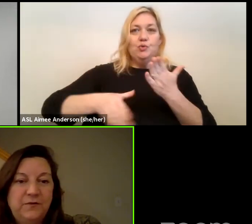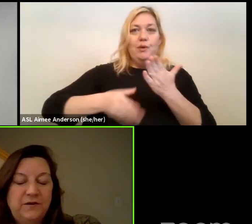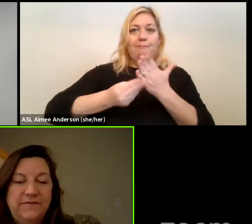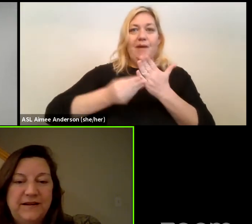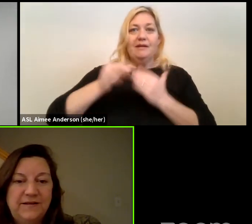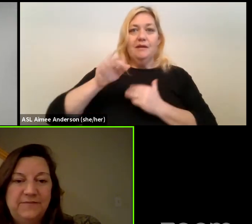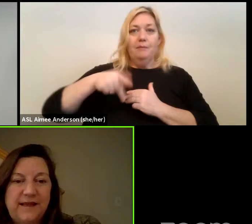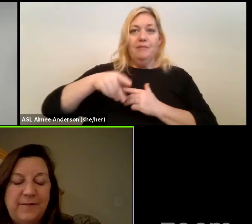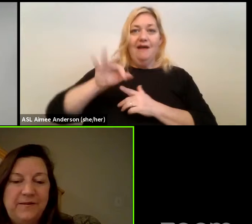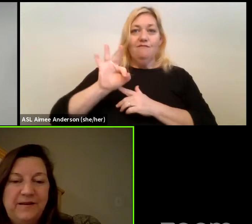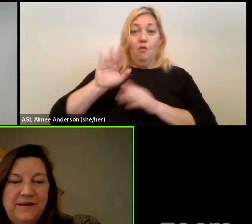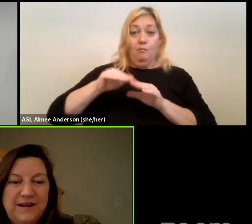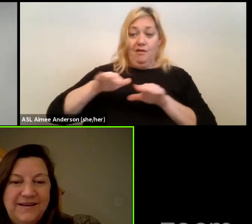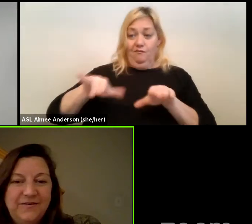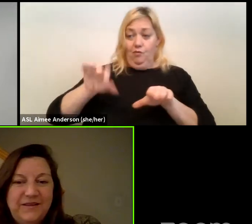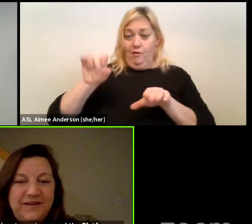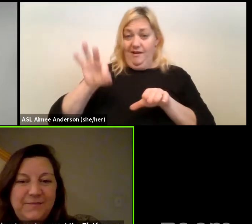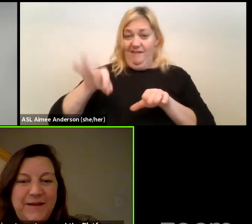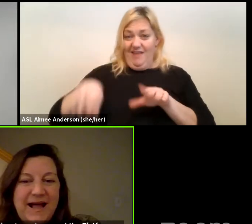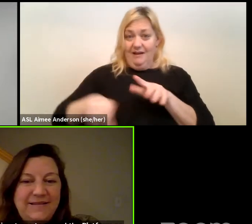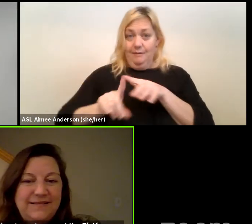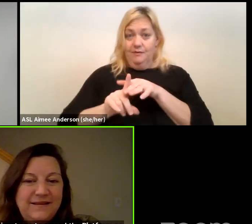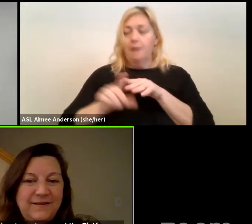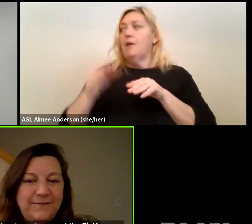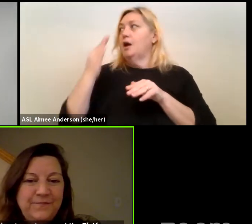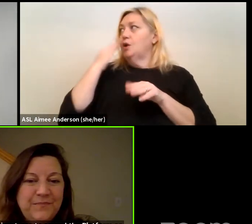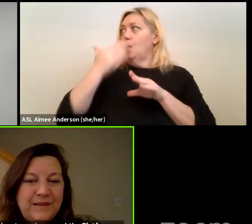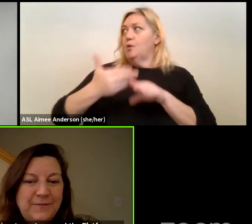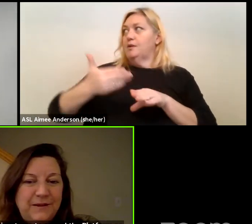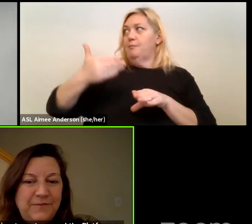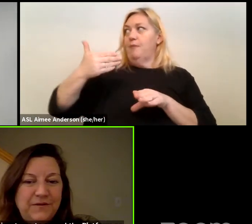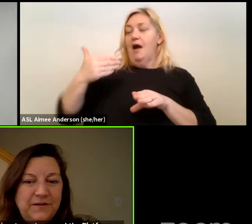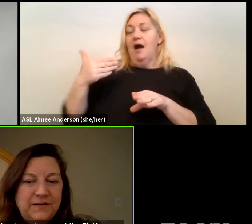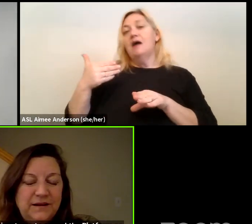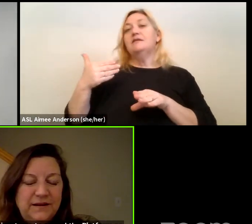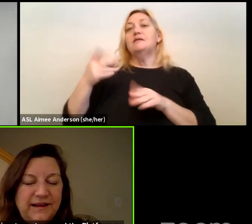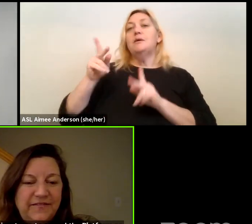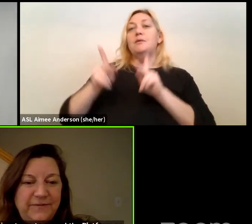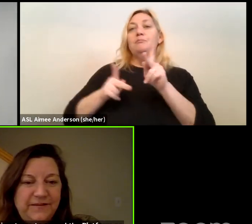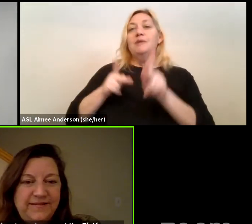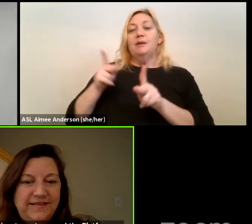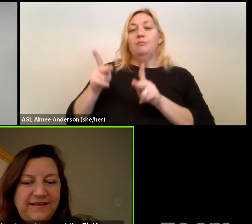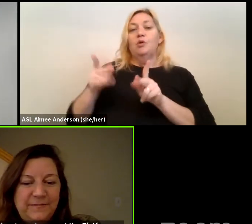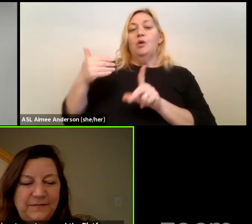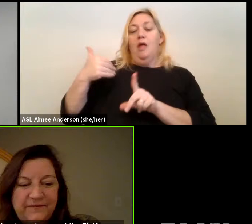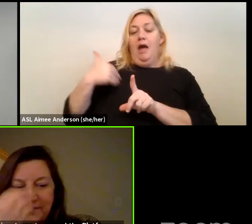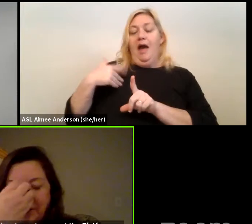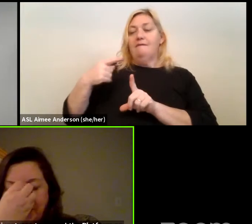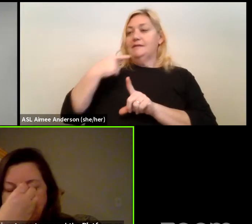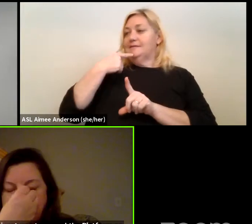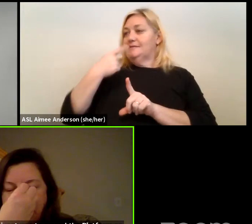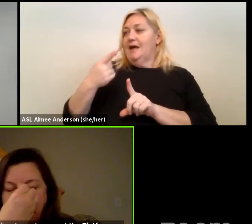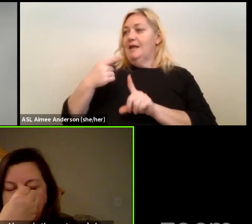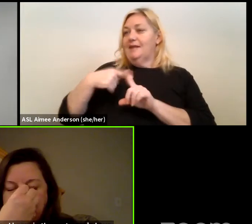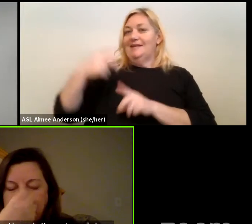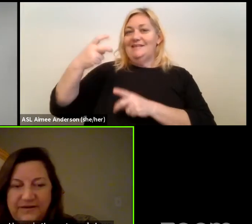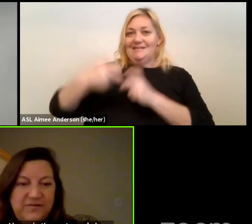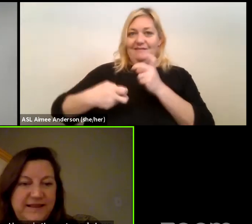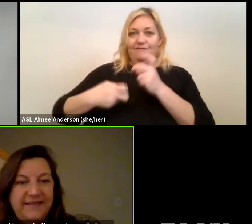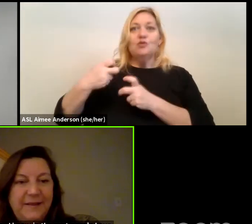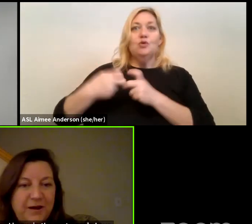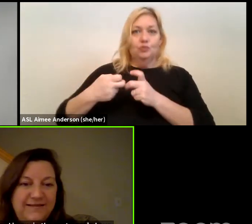on the floor if that comes up. I know that in the past, people have said that it's been difficult